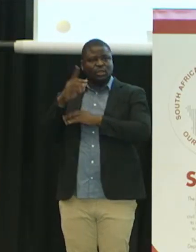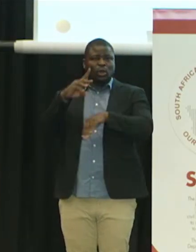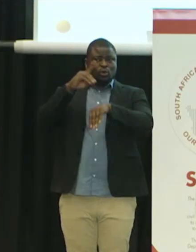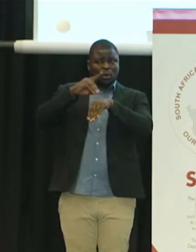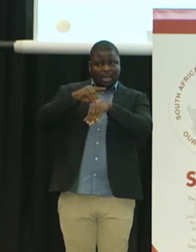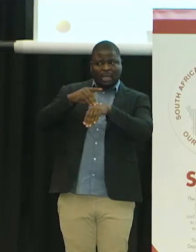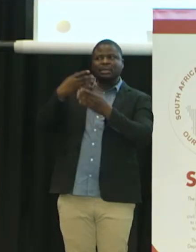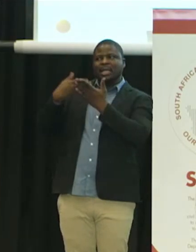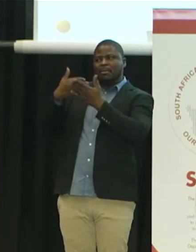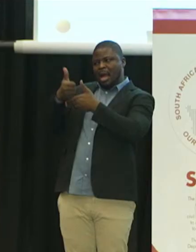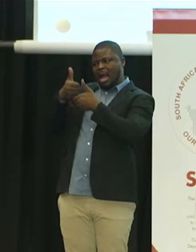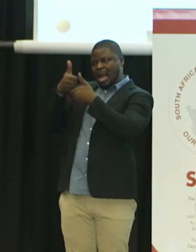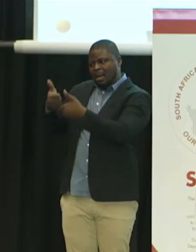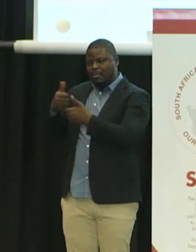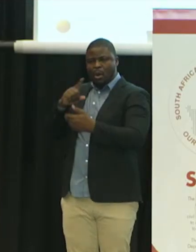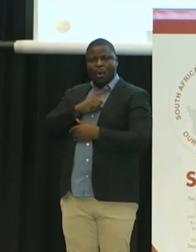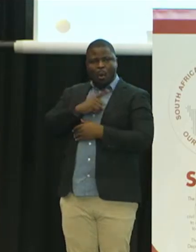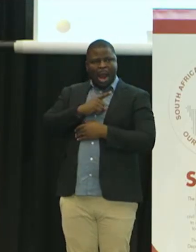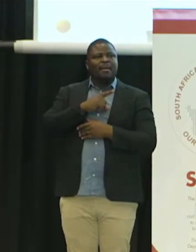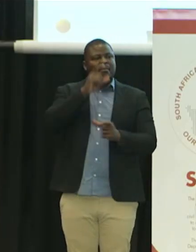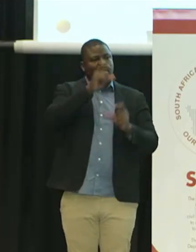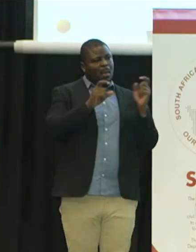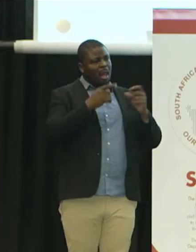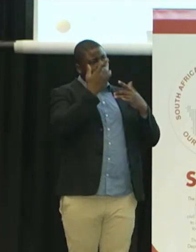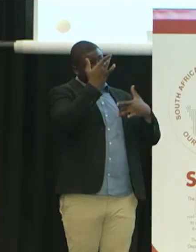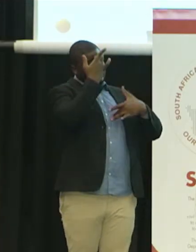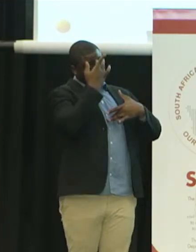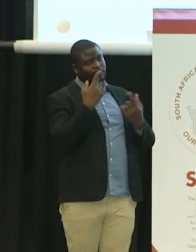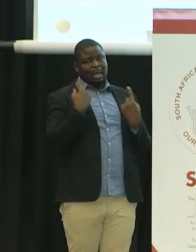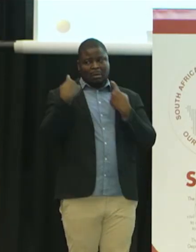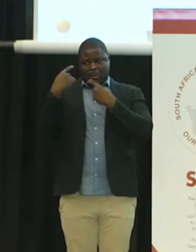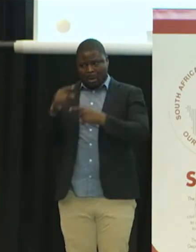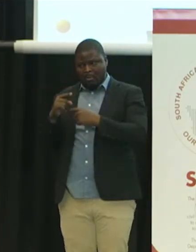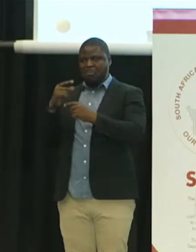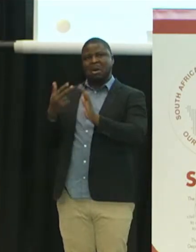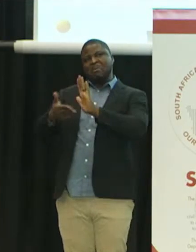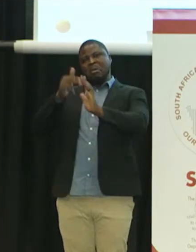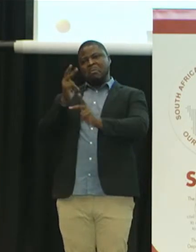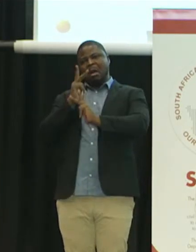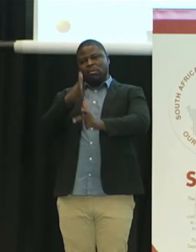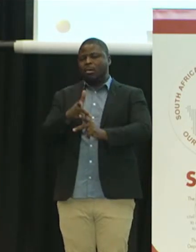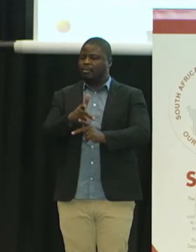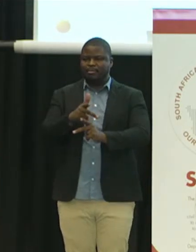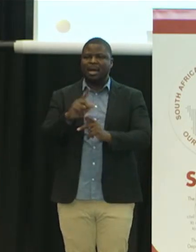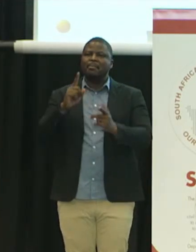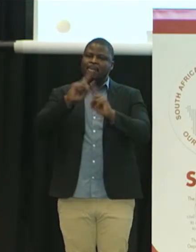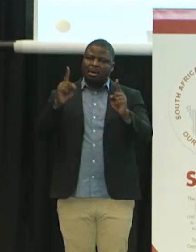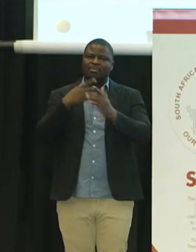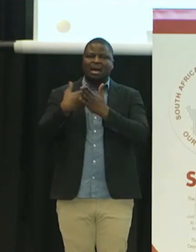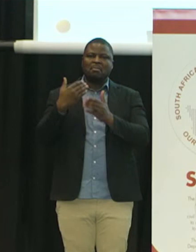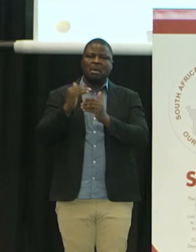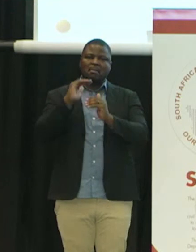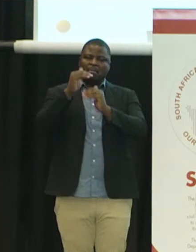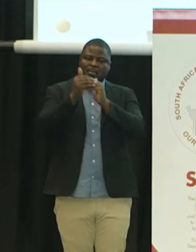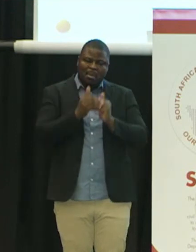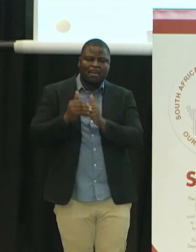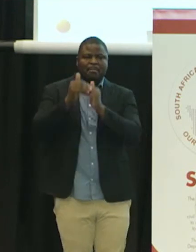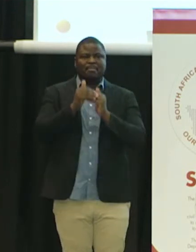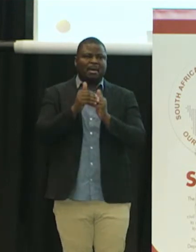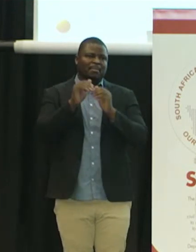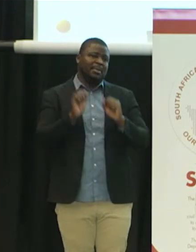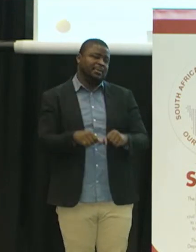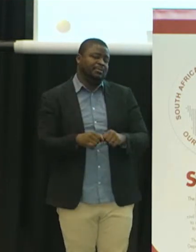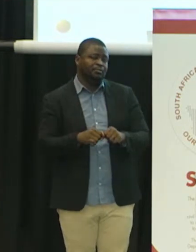to offer comprehensive services for the key population. And colleagues, I must also say that we